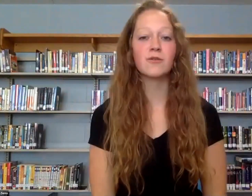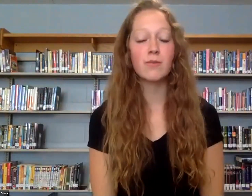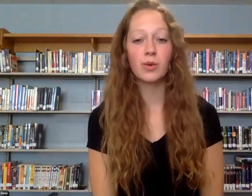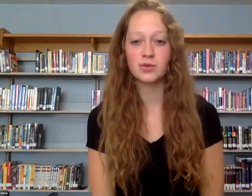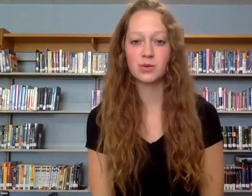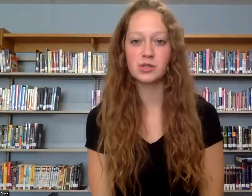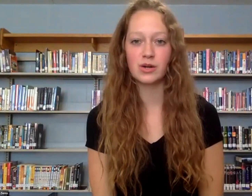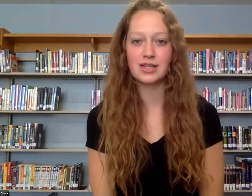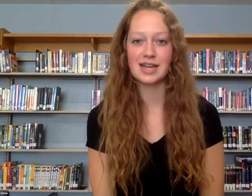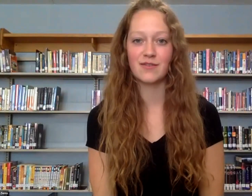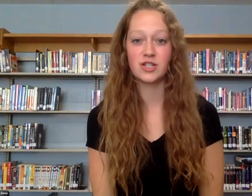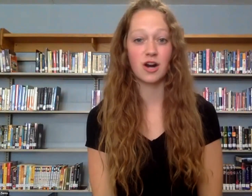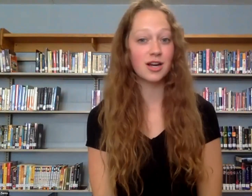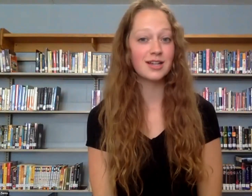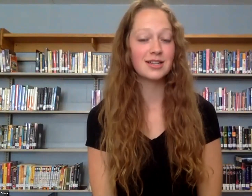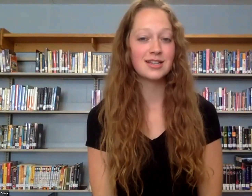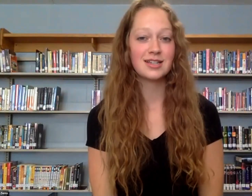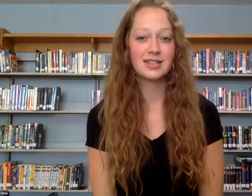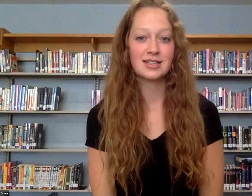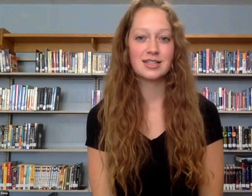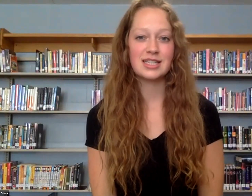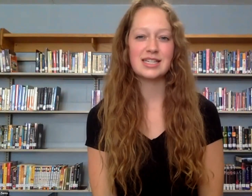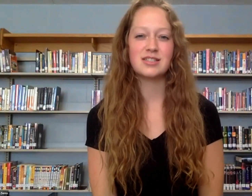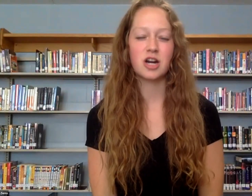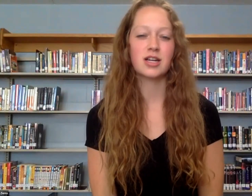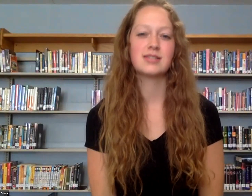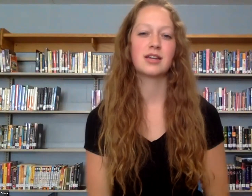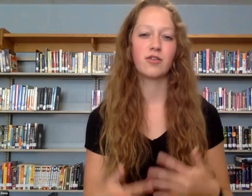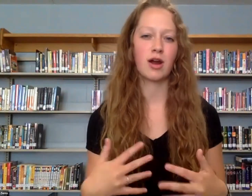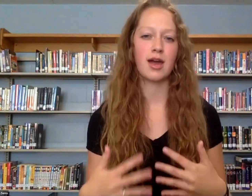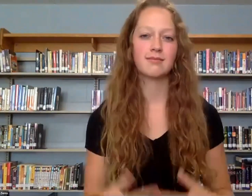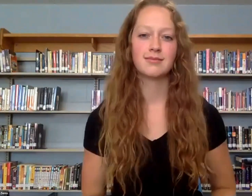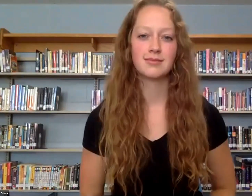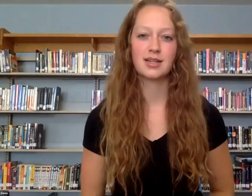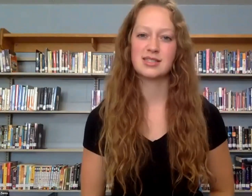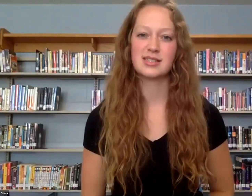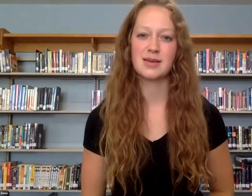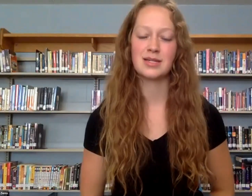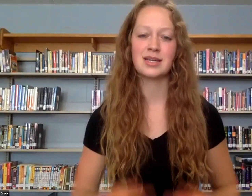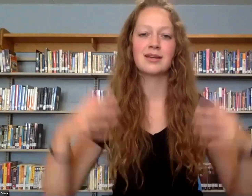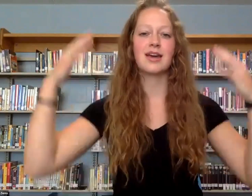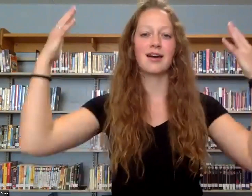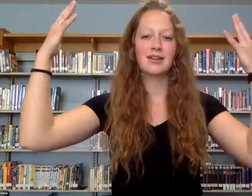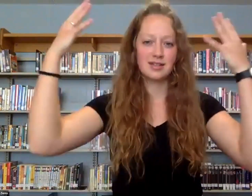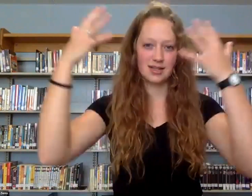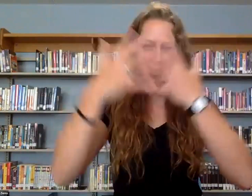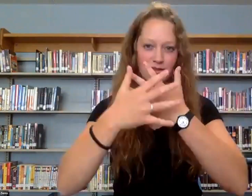the Witch Room story, the sign for dark? He says dark instead of gray because it's the same idea. Yeah, down like